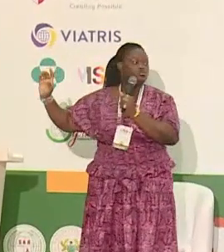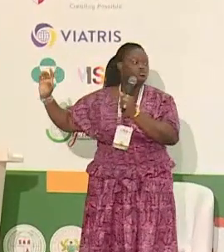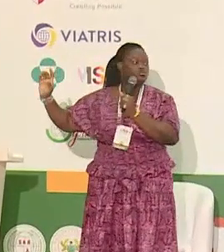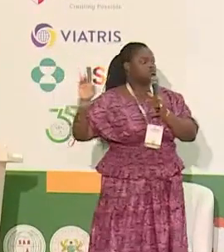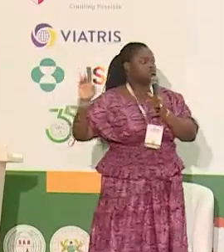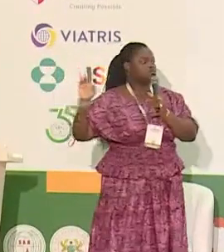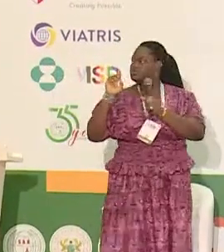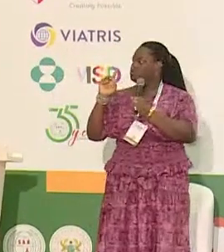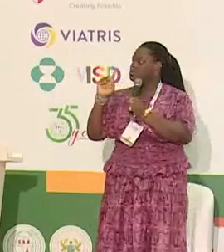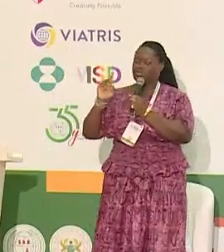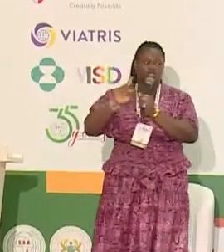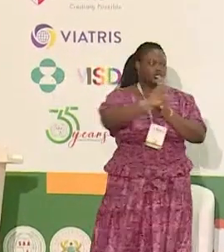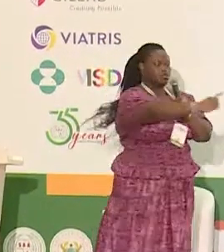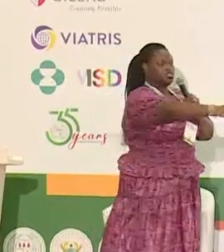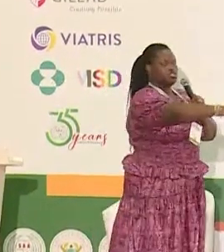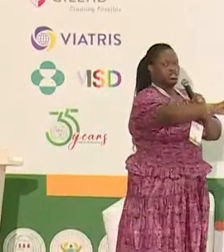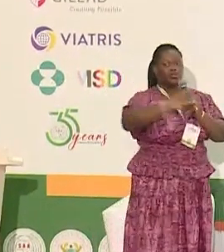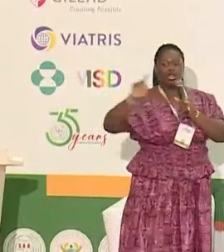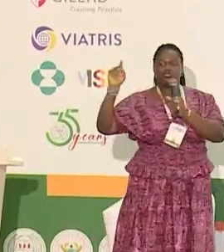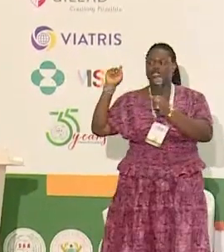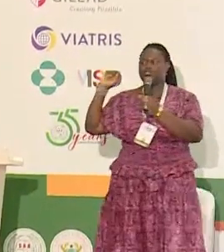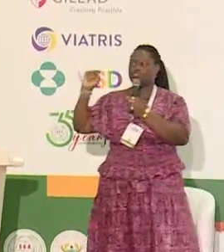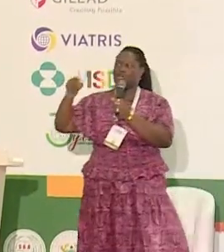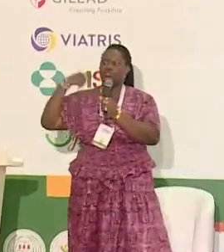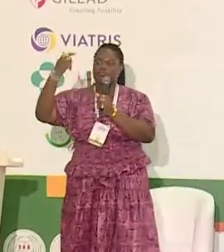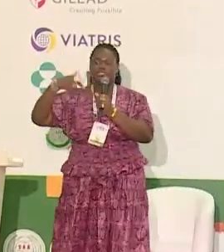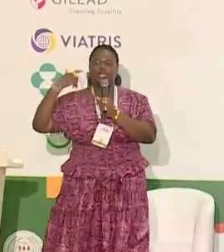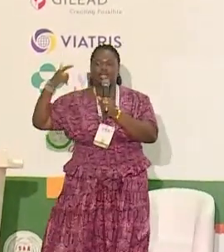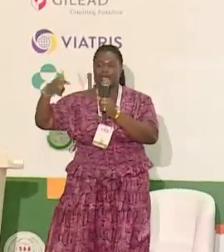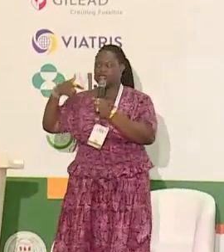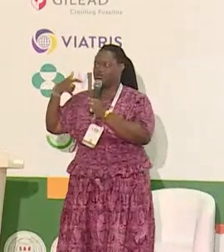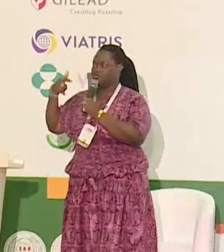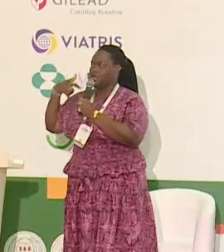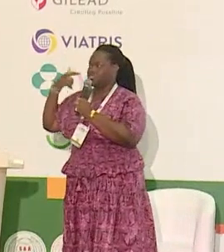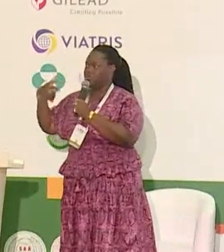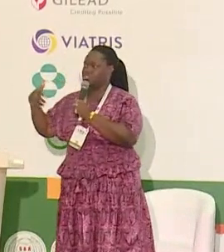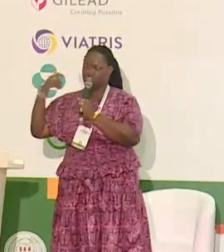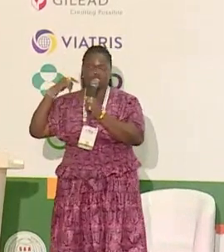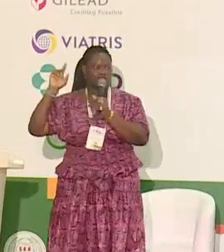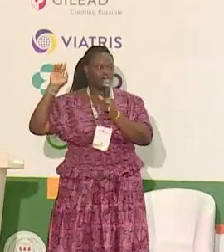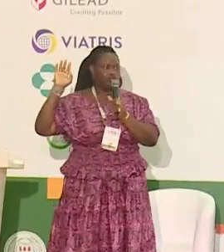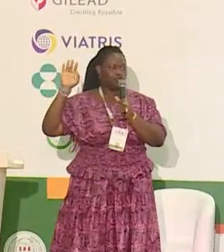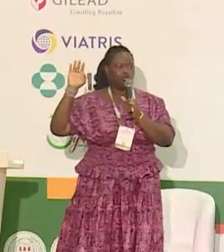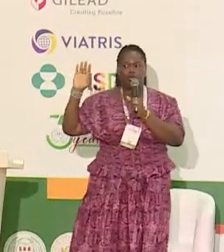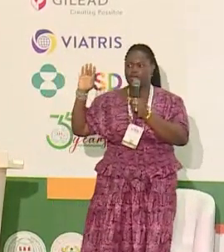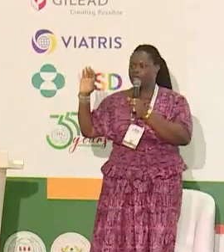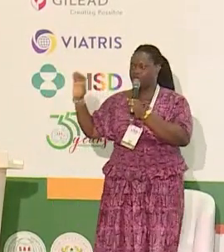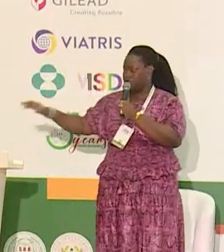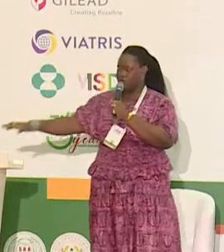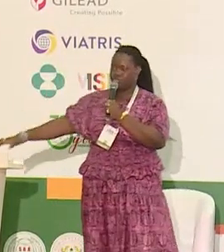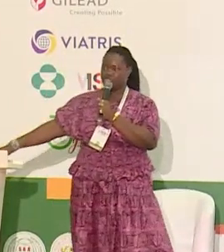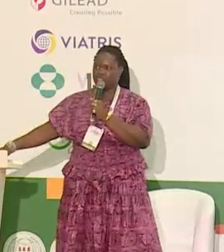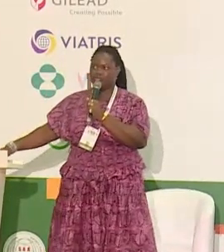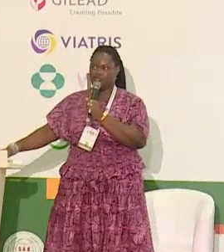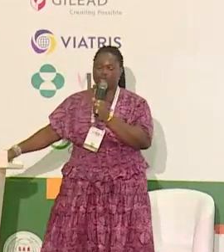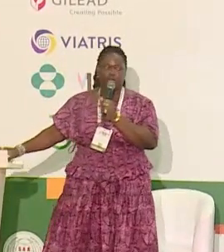No, sorry. There's a question here, but I'm just saying so I don't spend the entire time answering questions. Just let me know when you're ready, and then